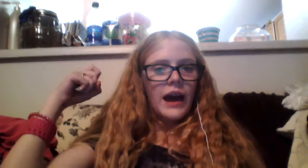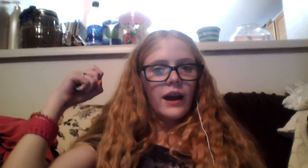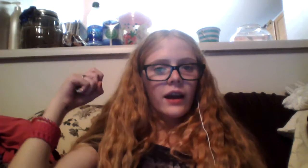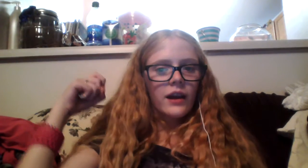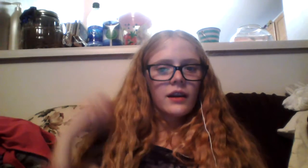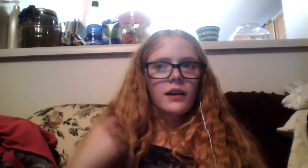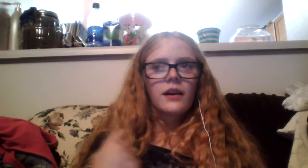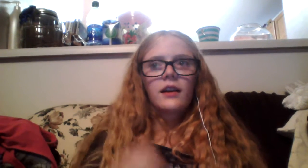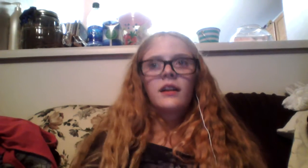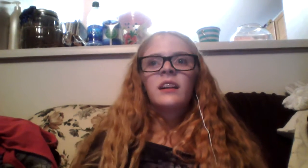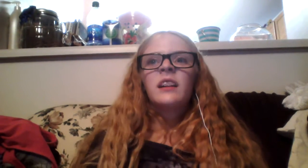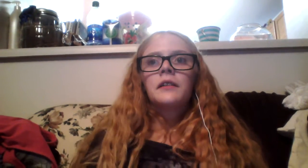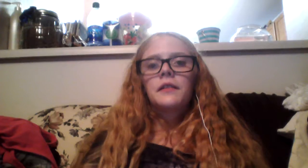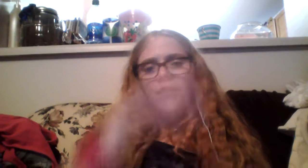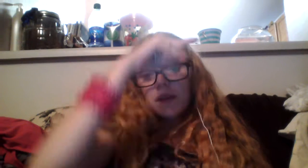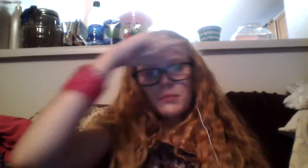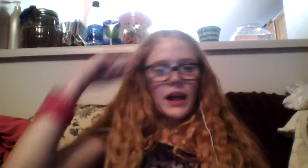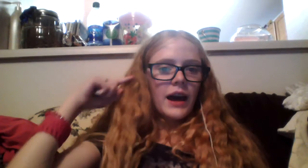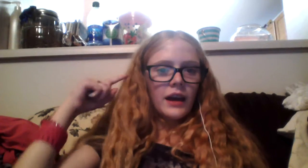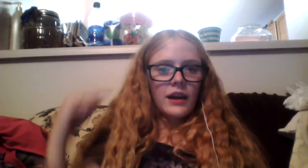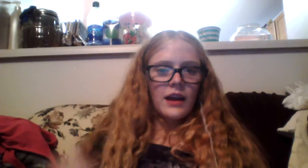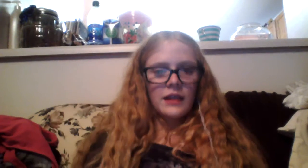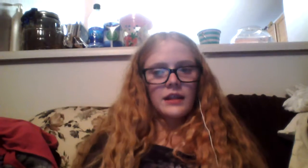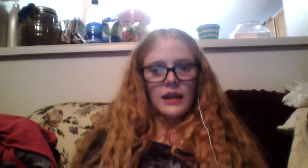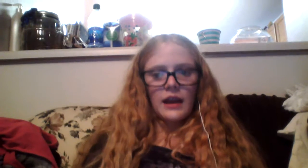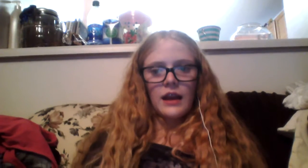Black. This is black, and then